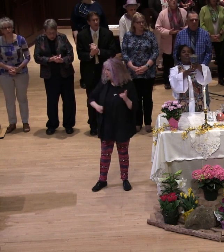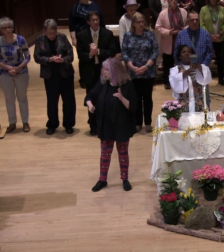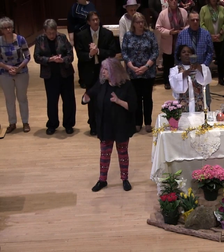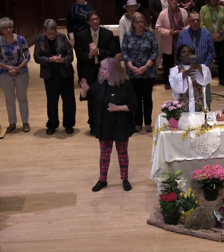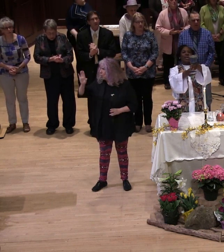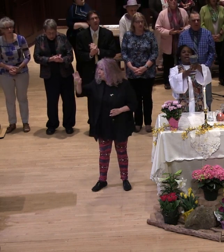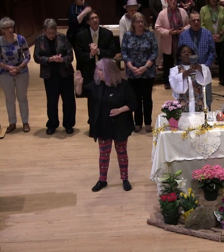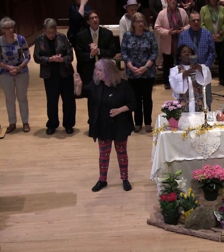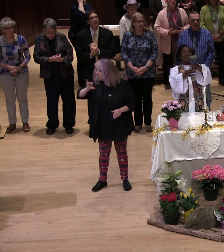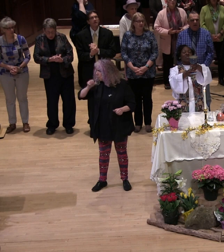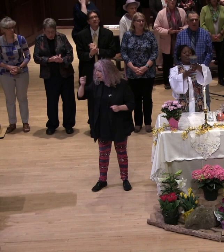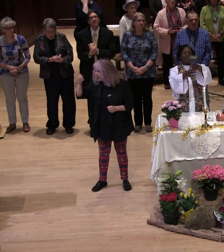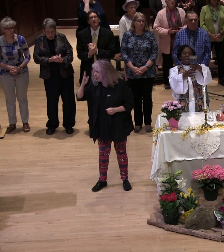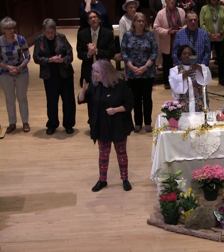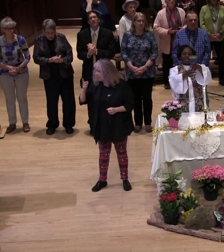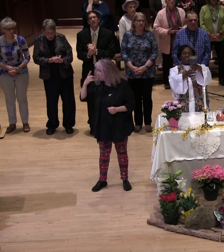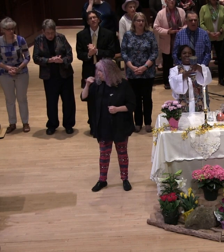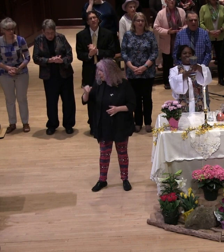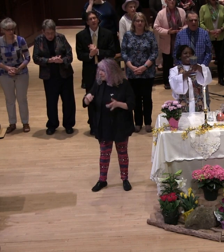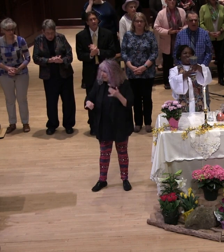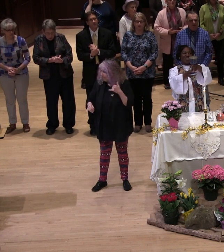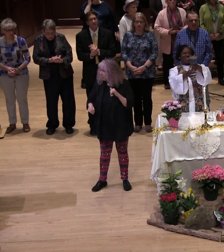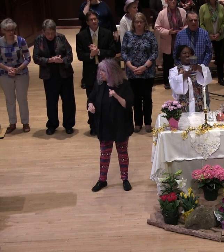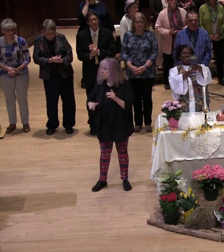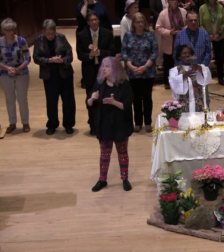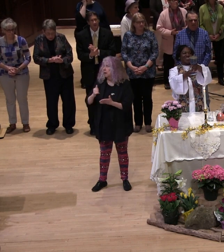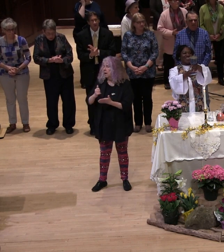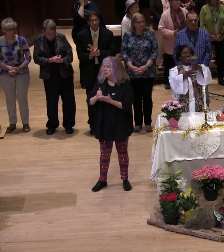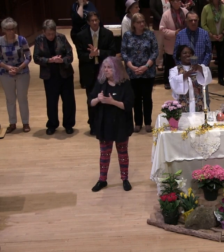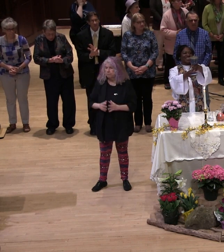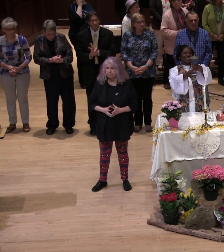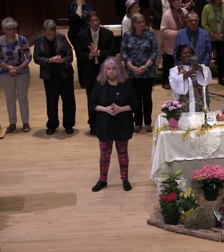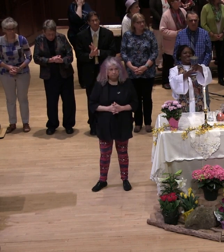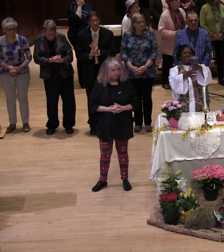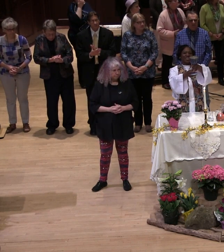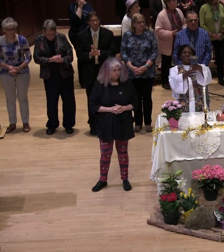is yours, Almighty God, forever and ever.